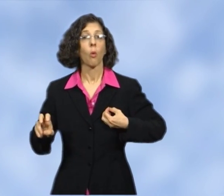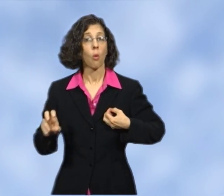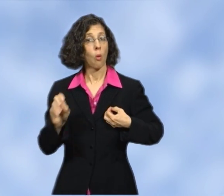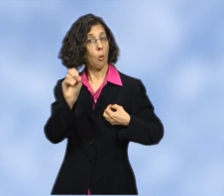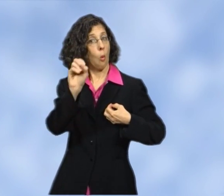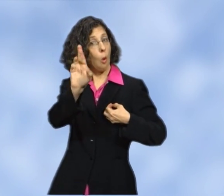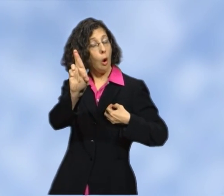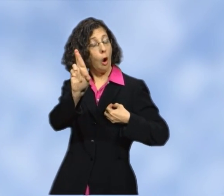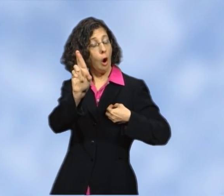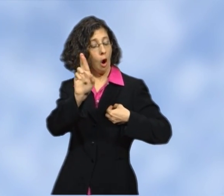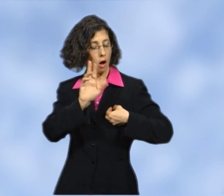or